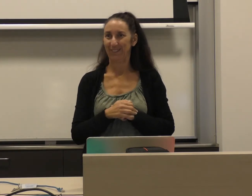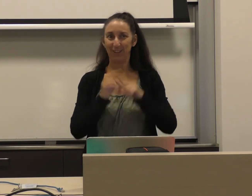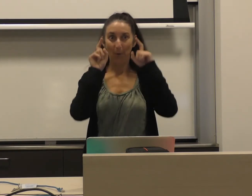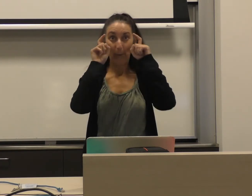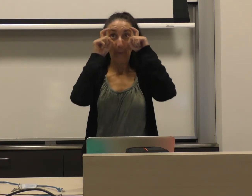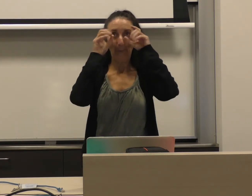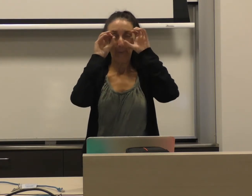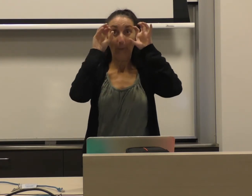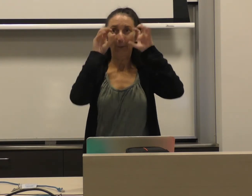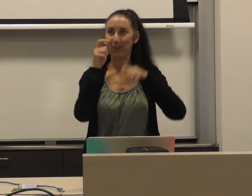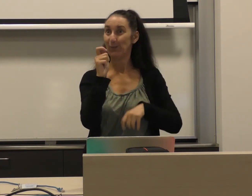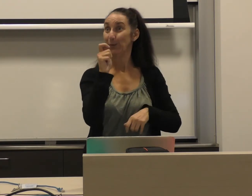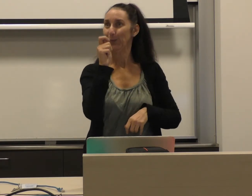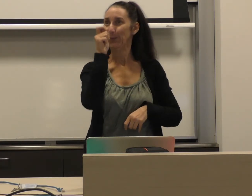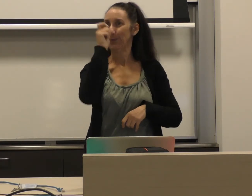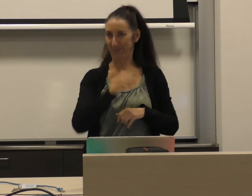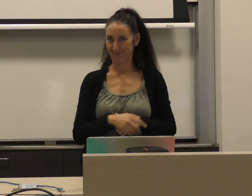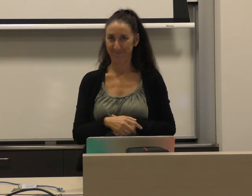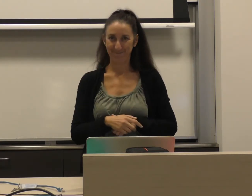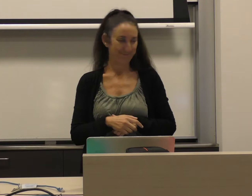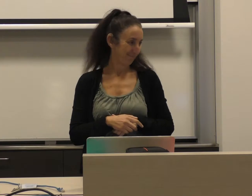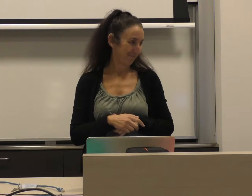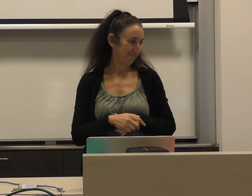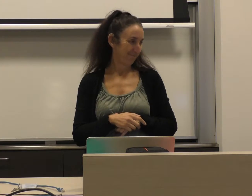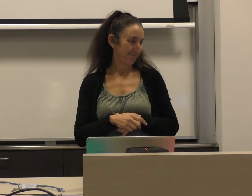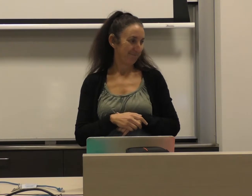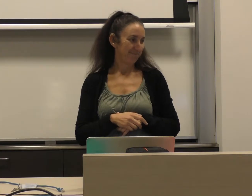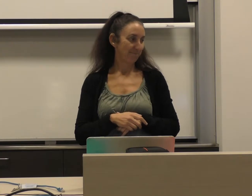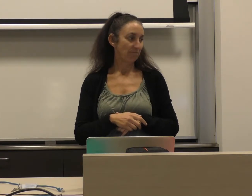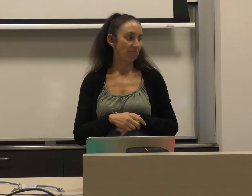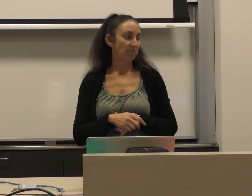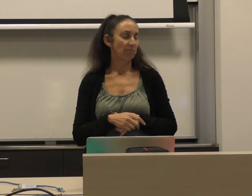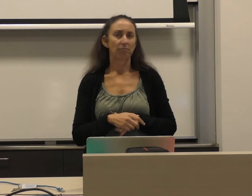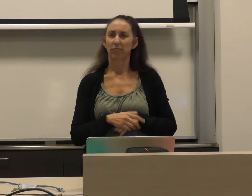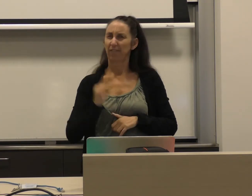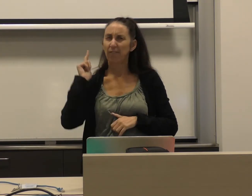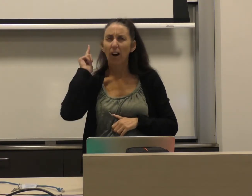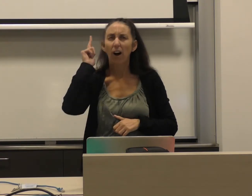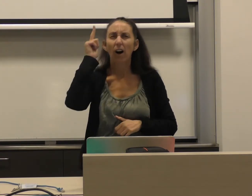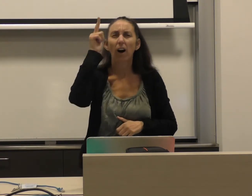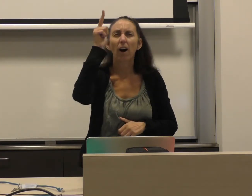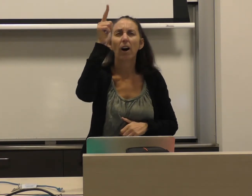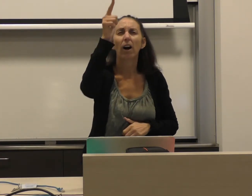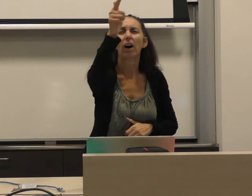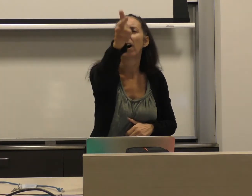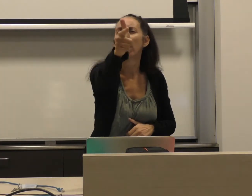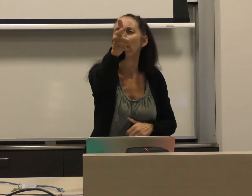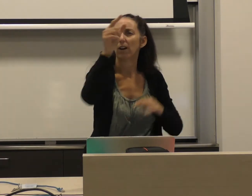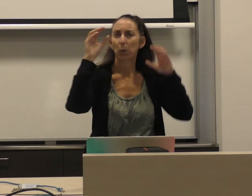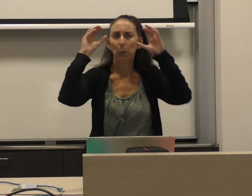Eyes widening up if something is happening soon. If something is far away, the eyes